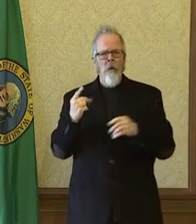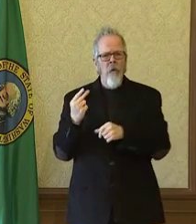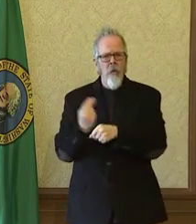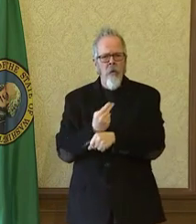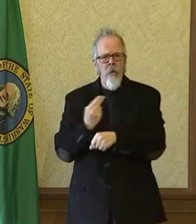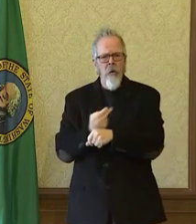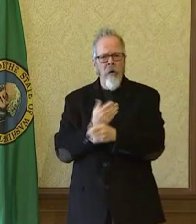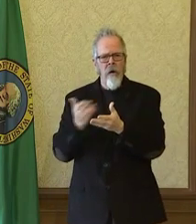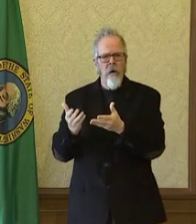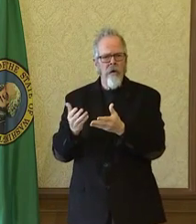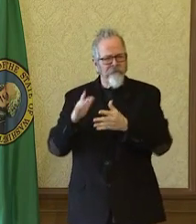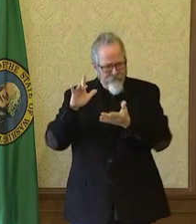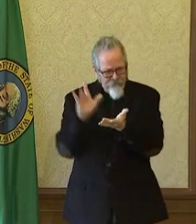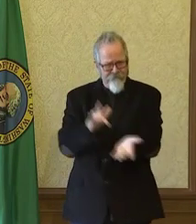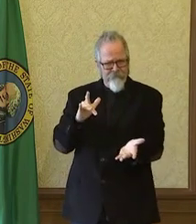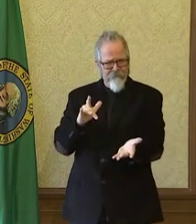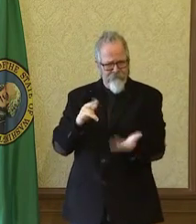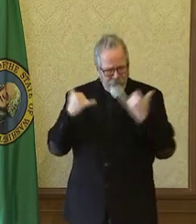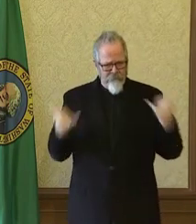www.sba.gov,